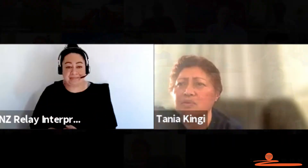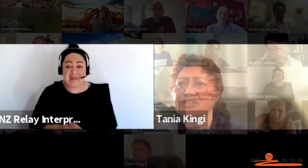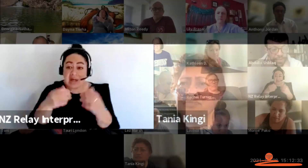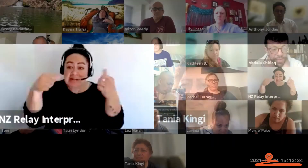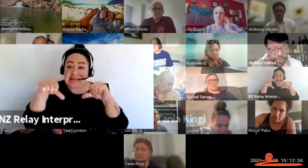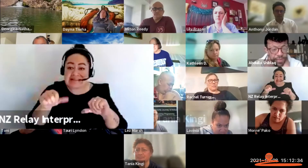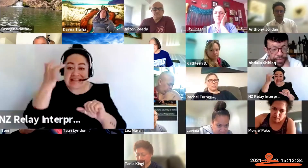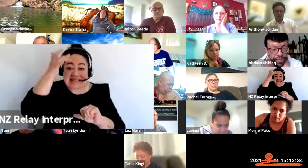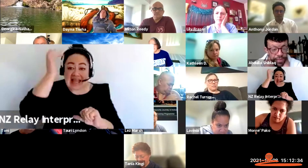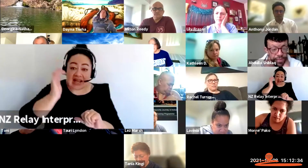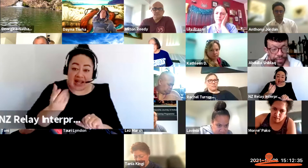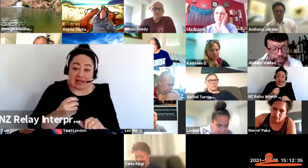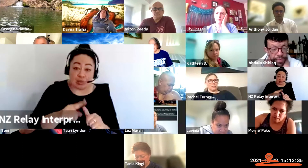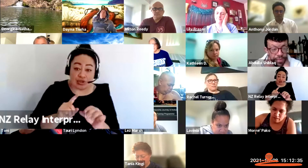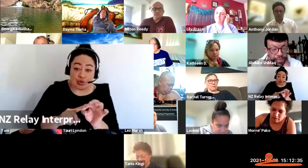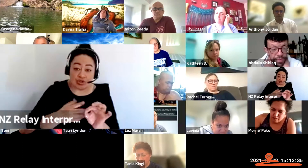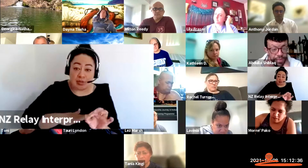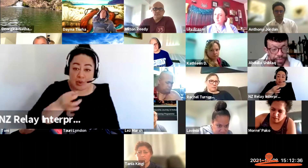have a question?